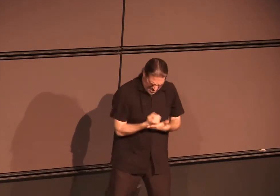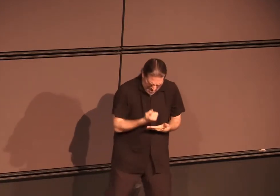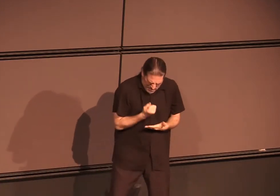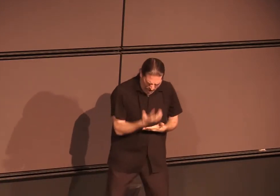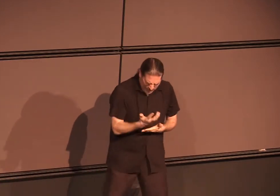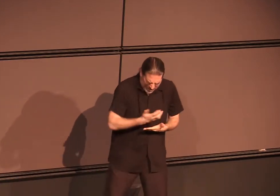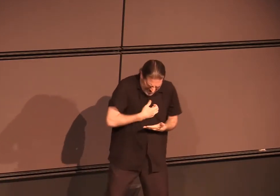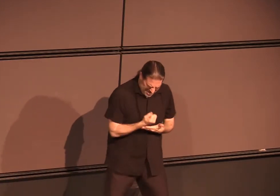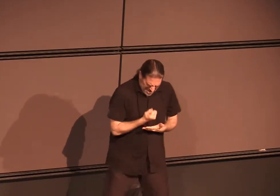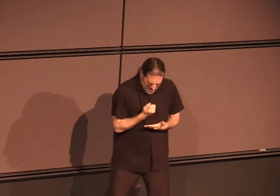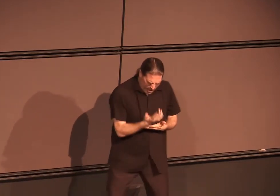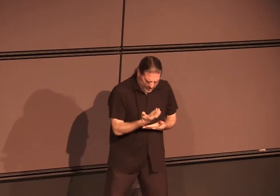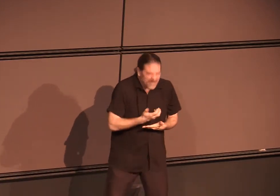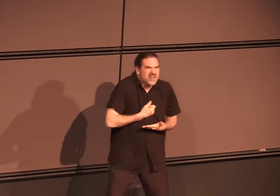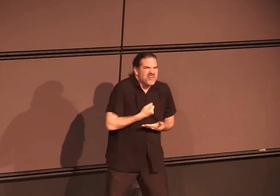Poetry.